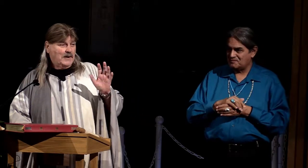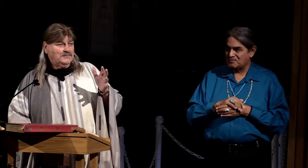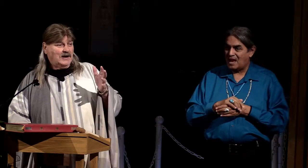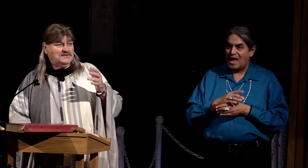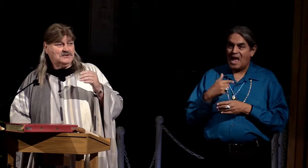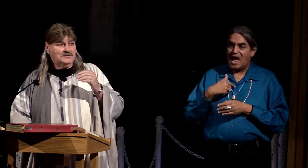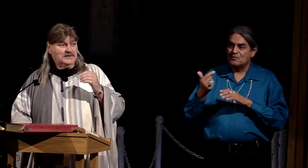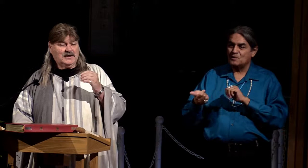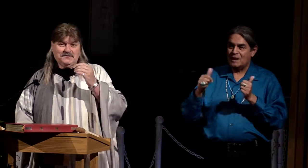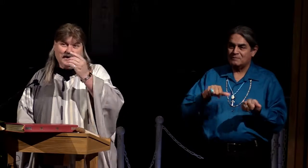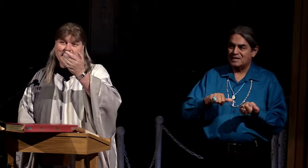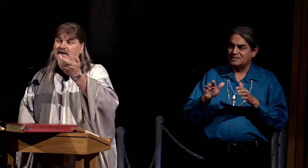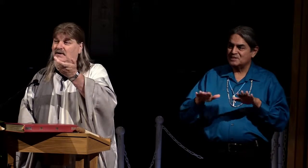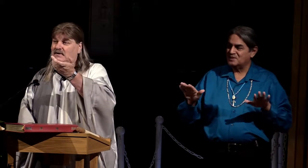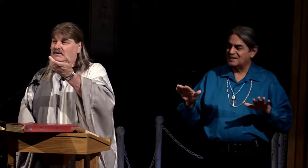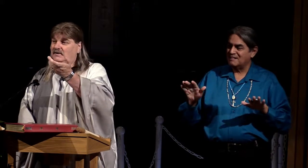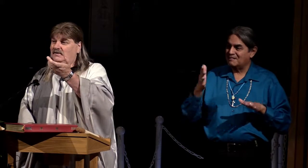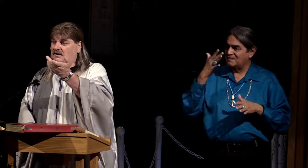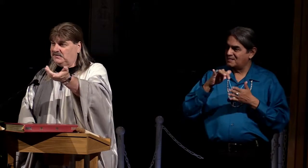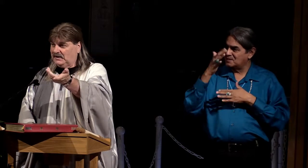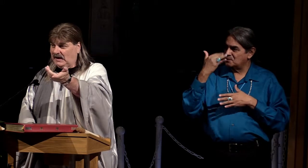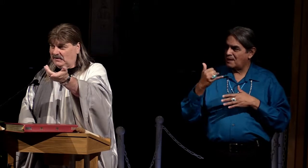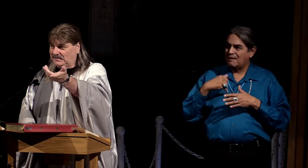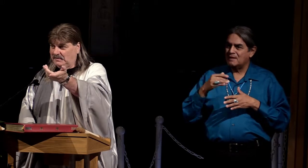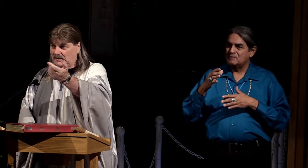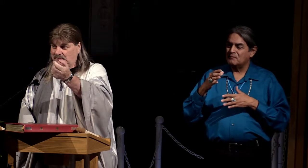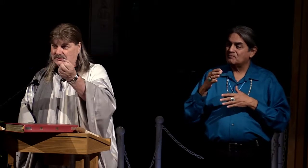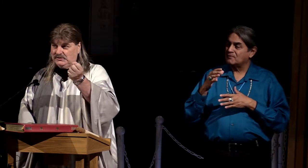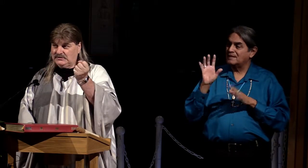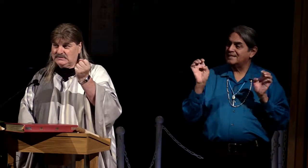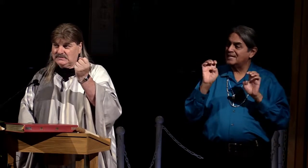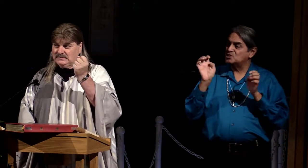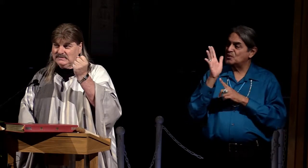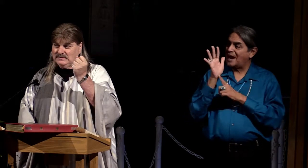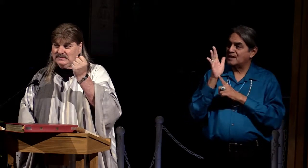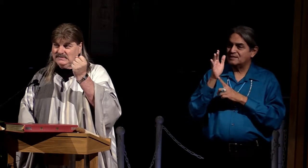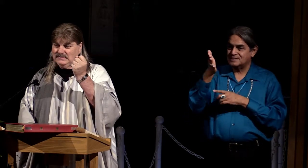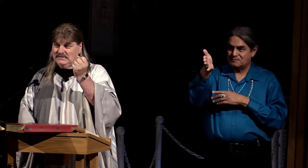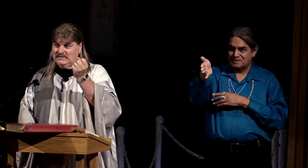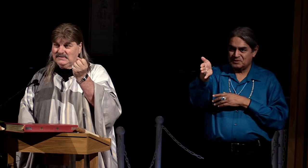I will baptize children. That's why the Easter candle is in the middle of church.